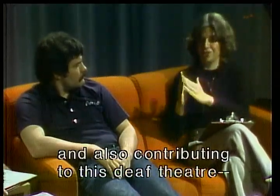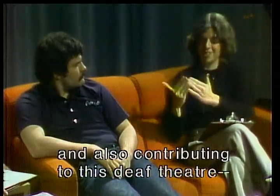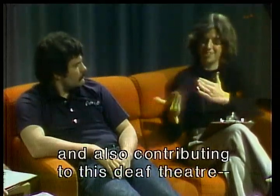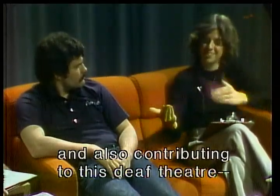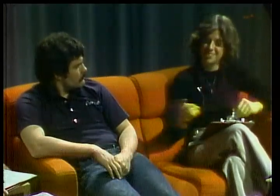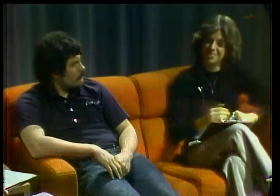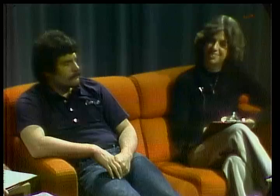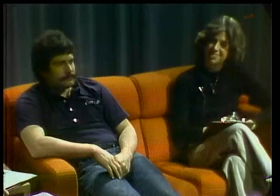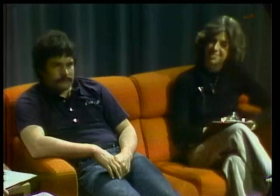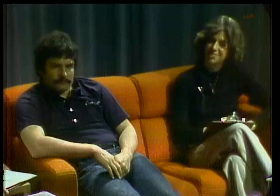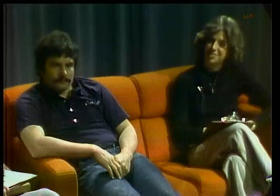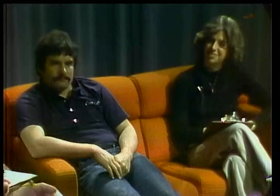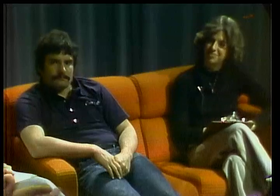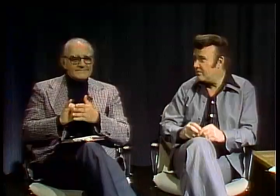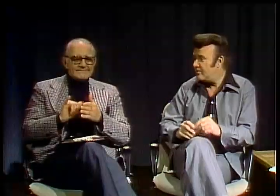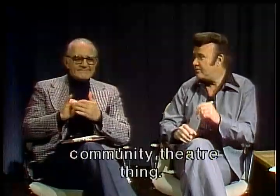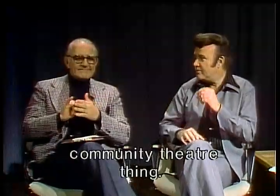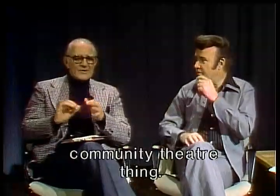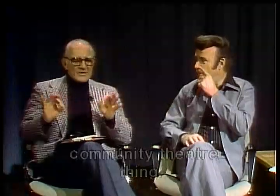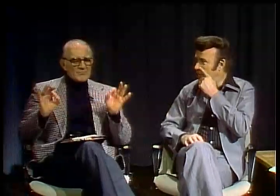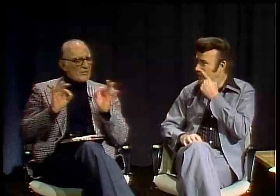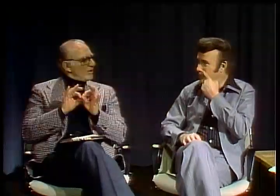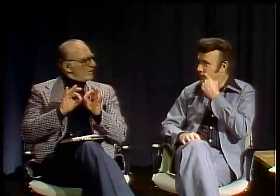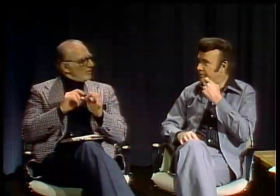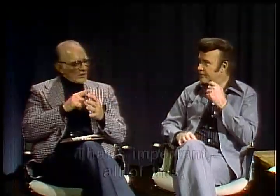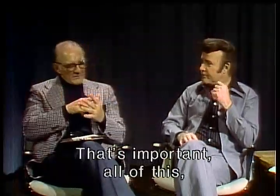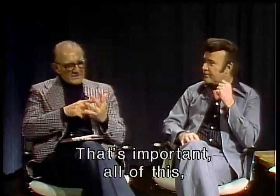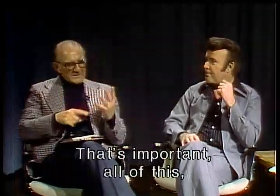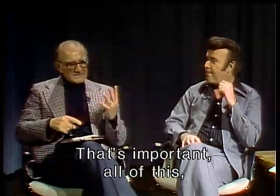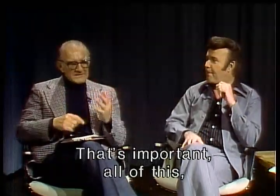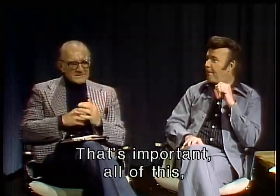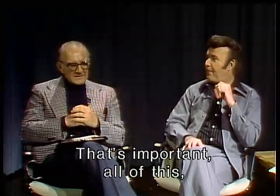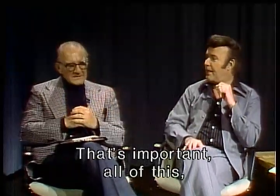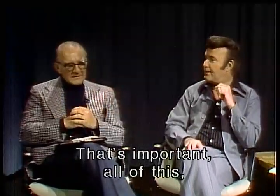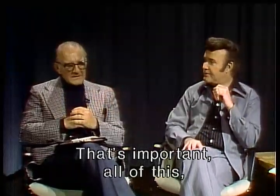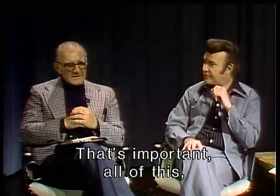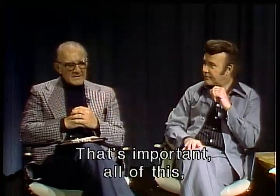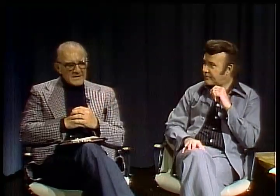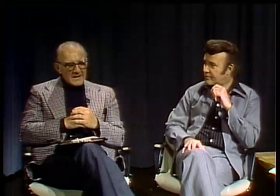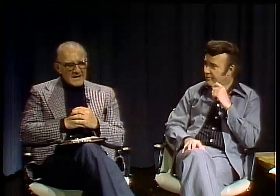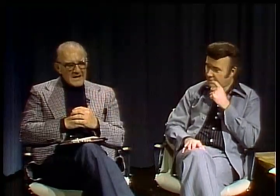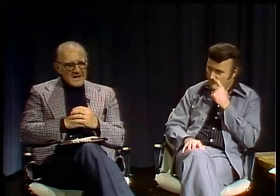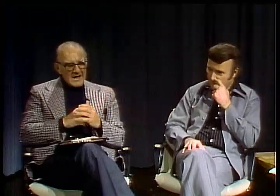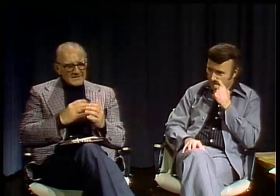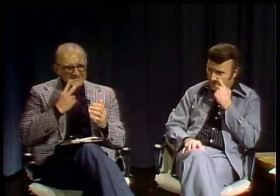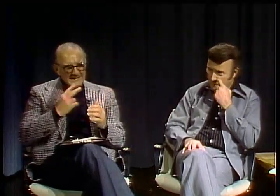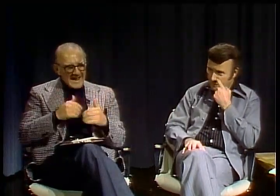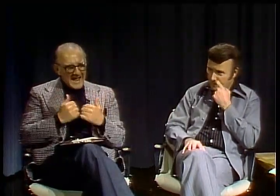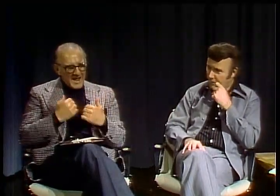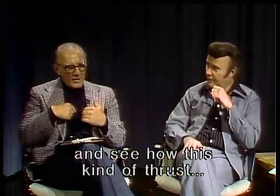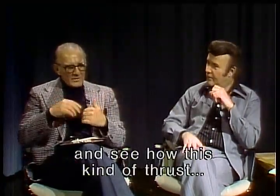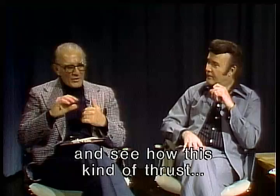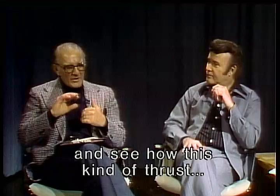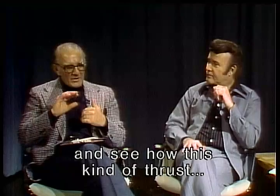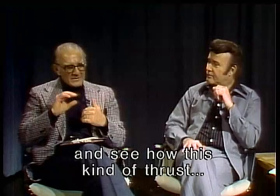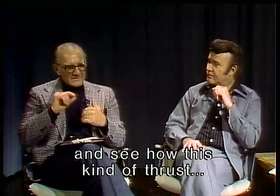Important all of this. and see how